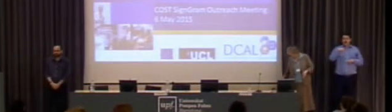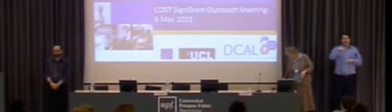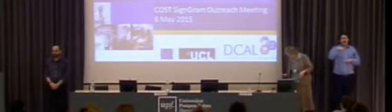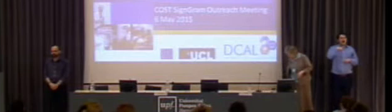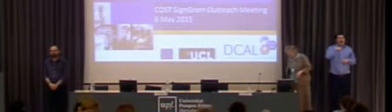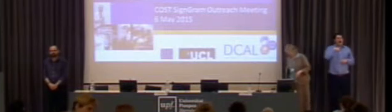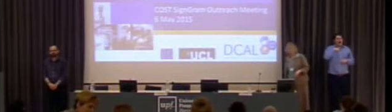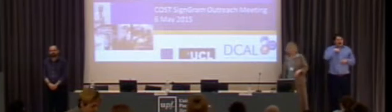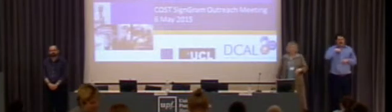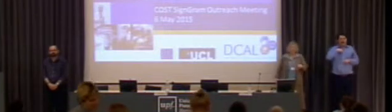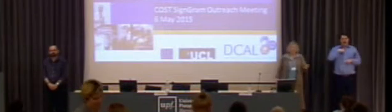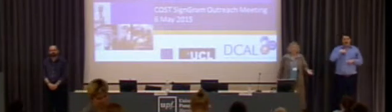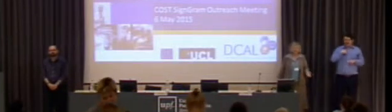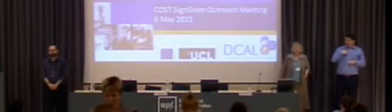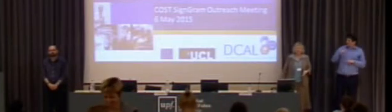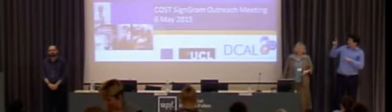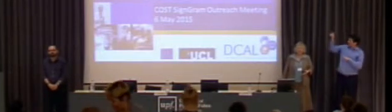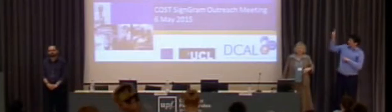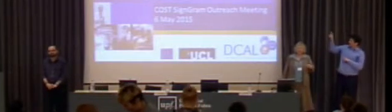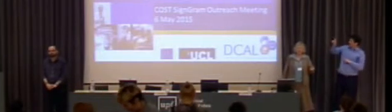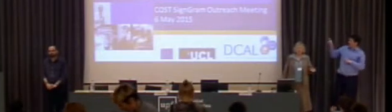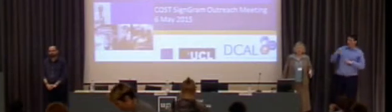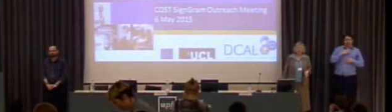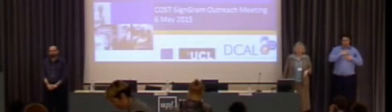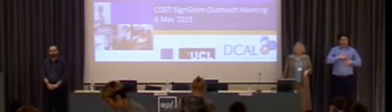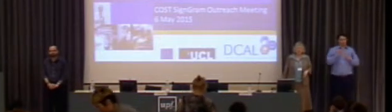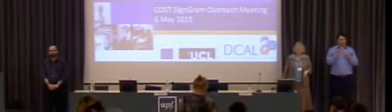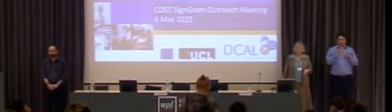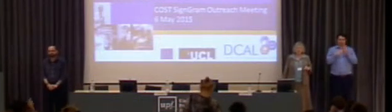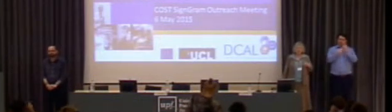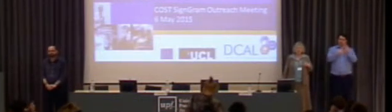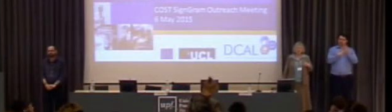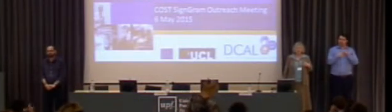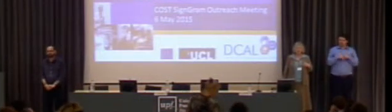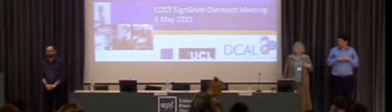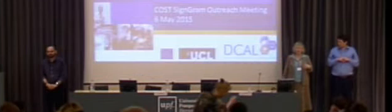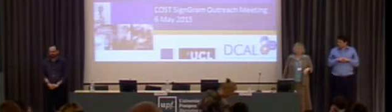important contributions of sign language and sign linguistic research, which is...